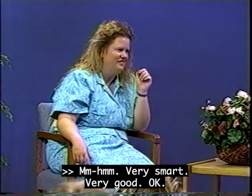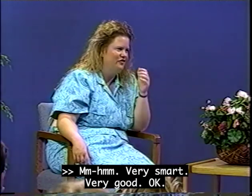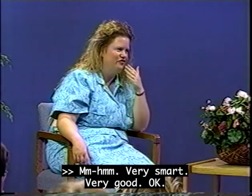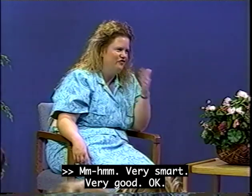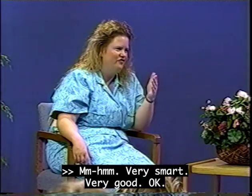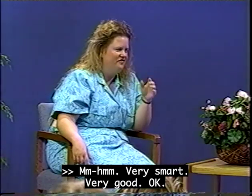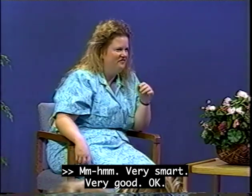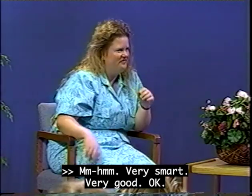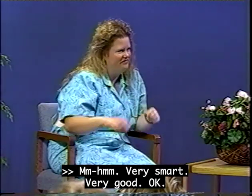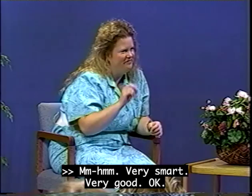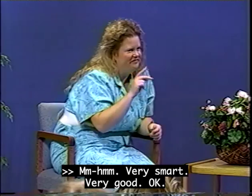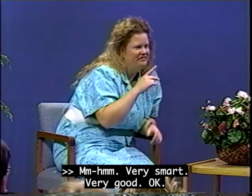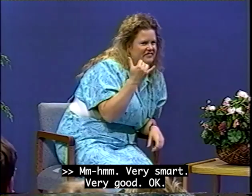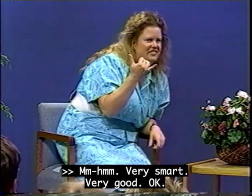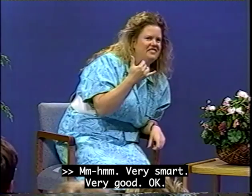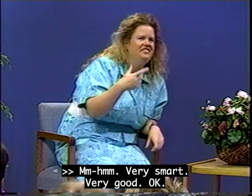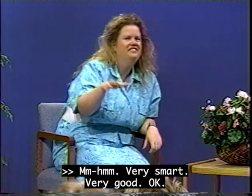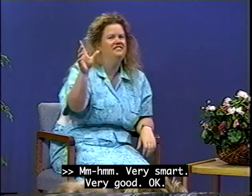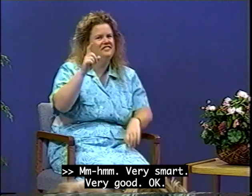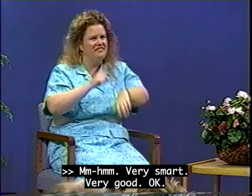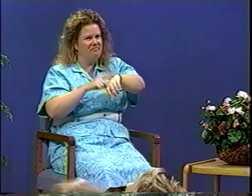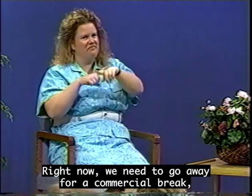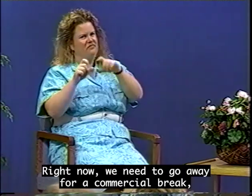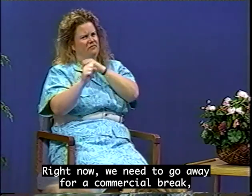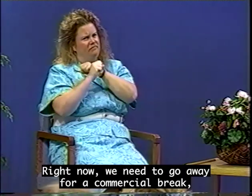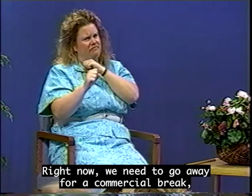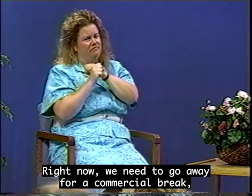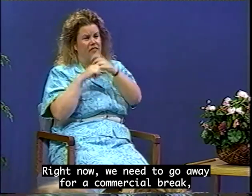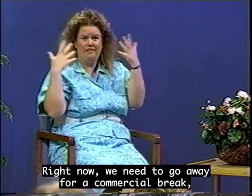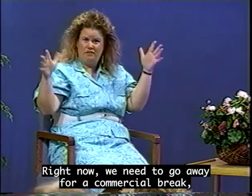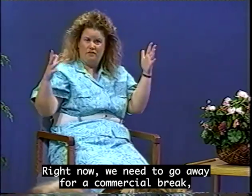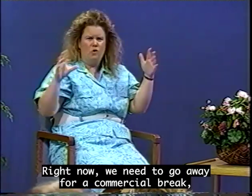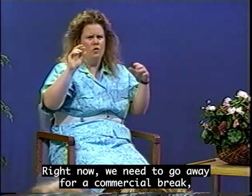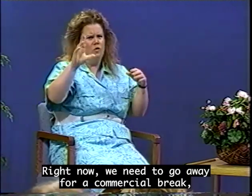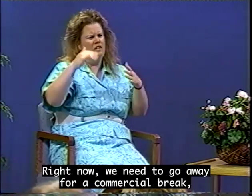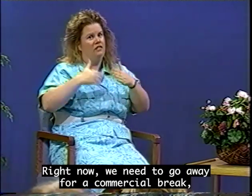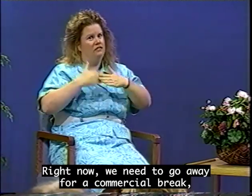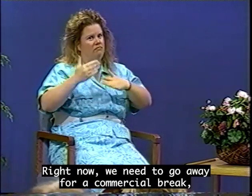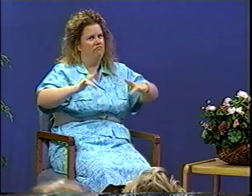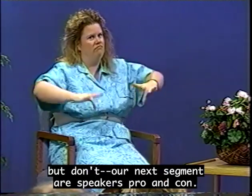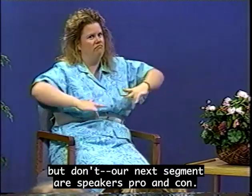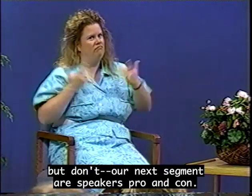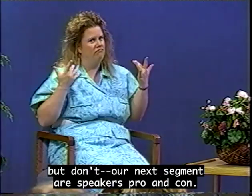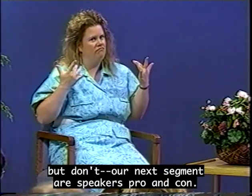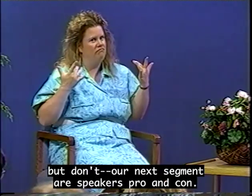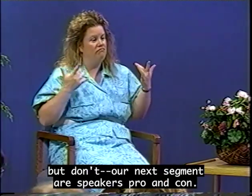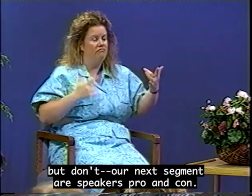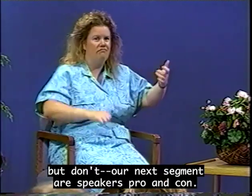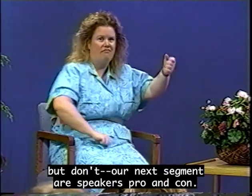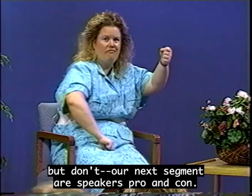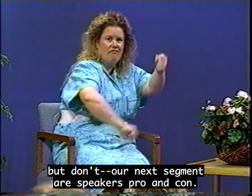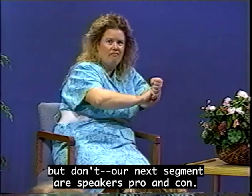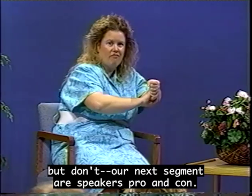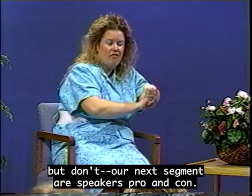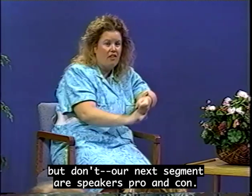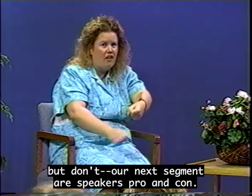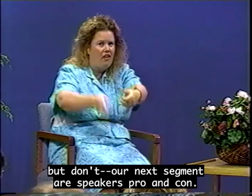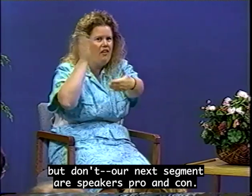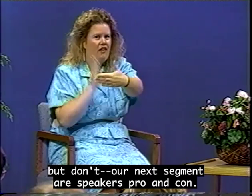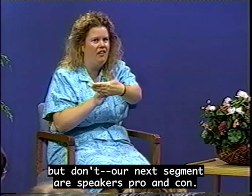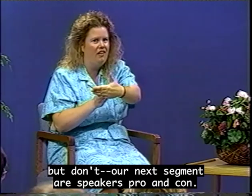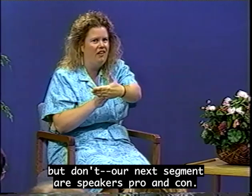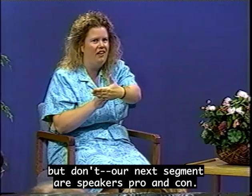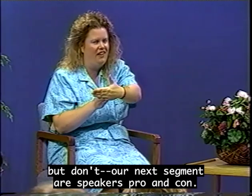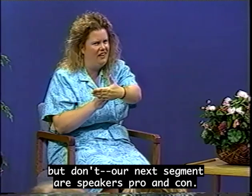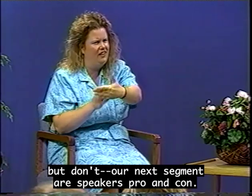Very smart. Very good. Okay, right now we need to go away for a commercial break, but our